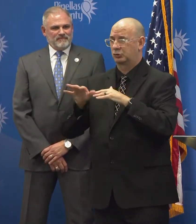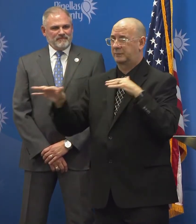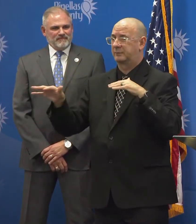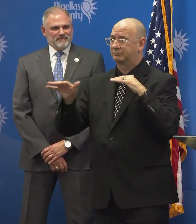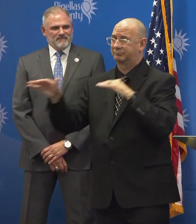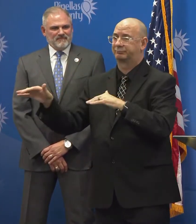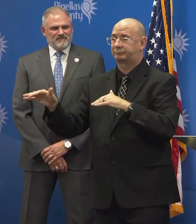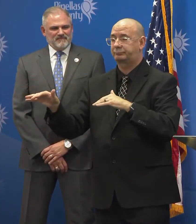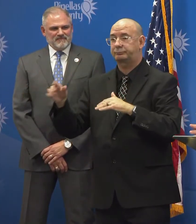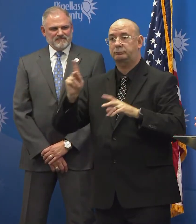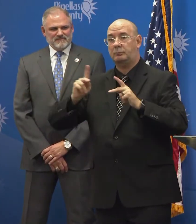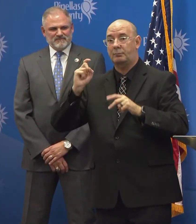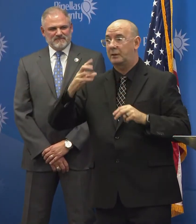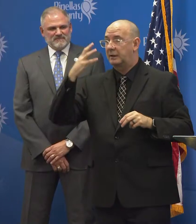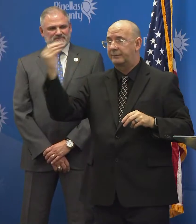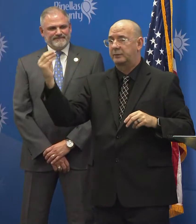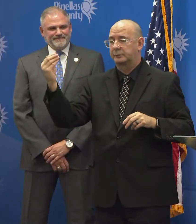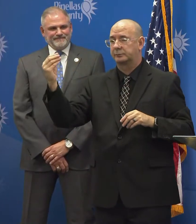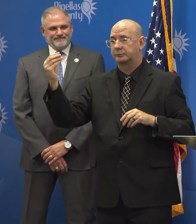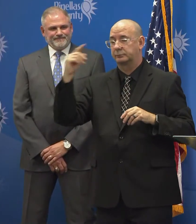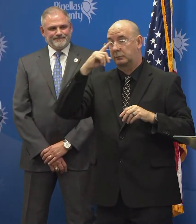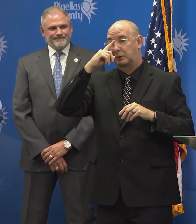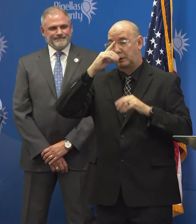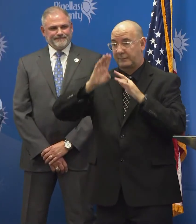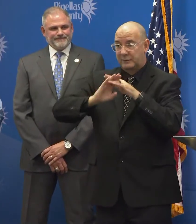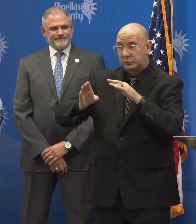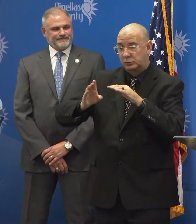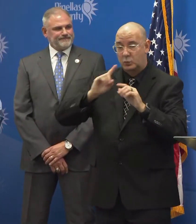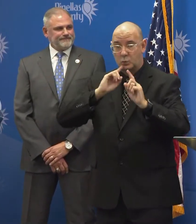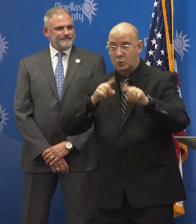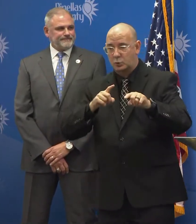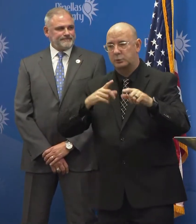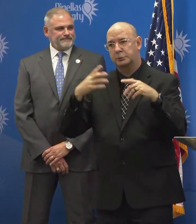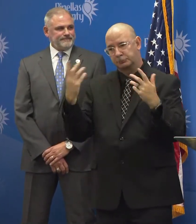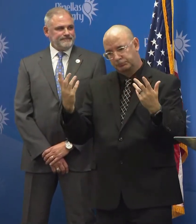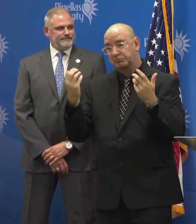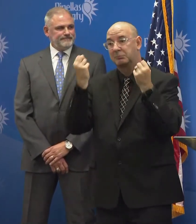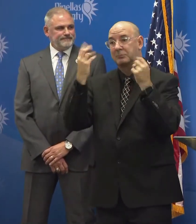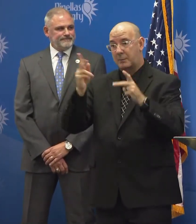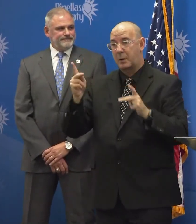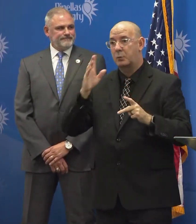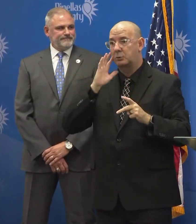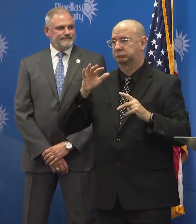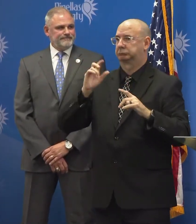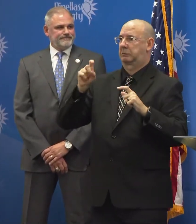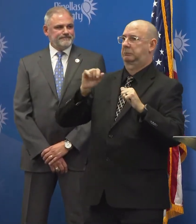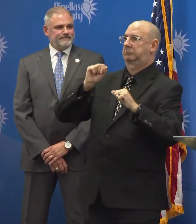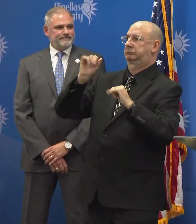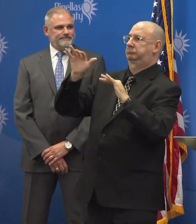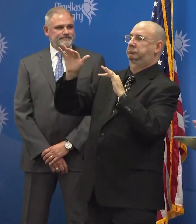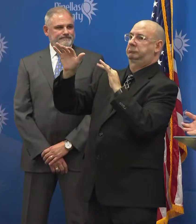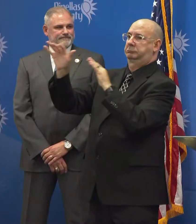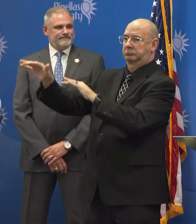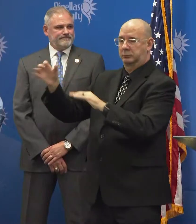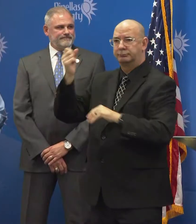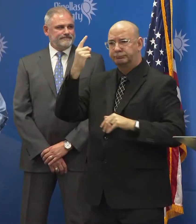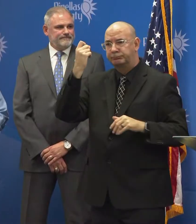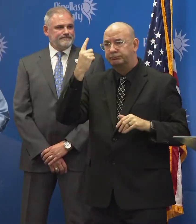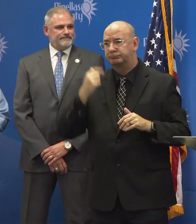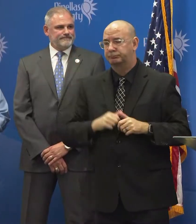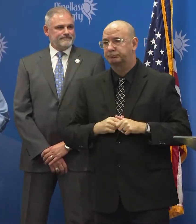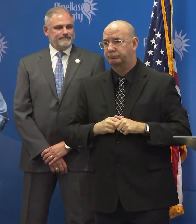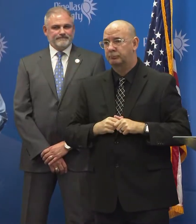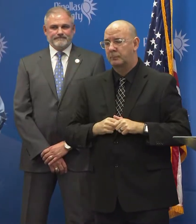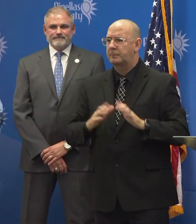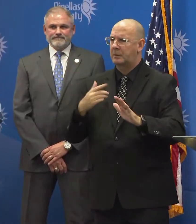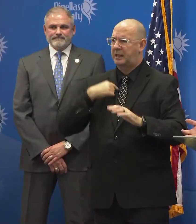these evacuations are calling for a significant number of people who live in really, really vulnerable areas. And I think you